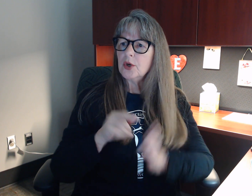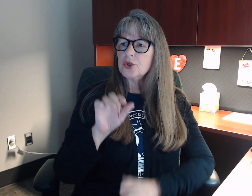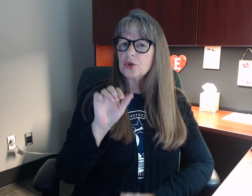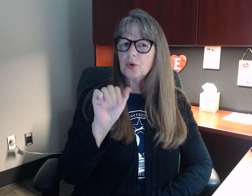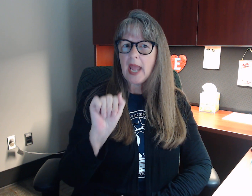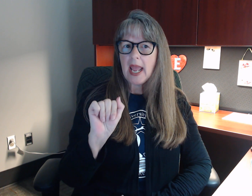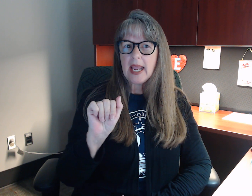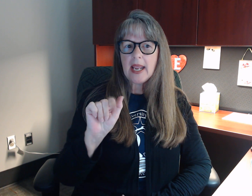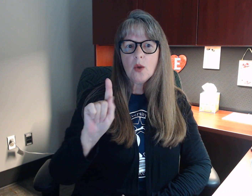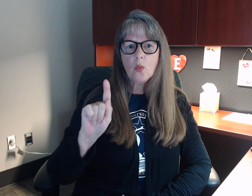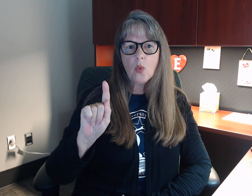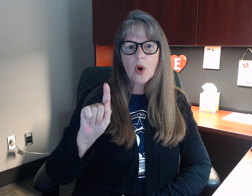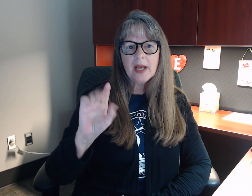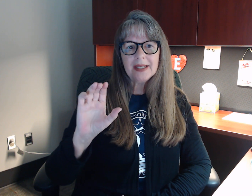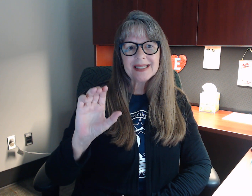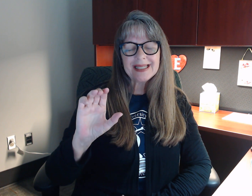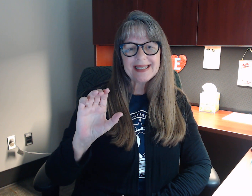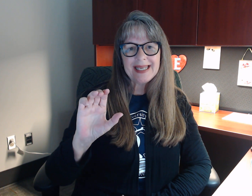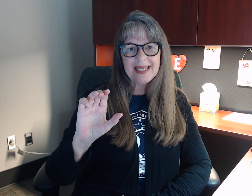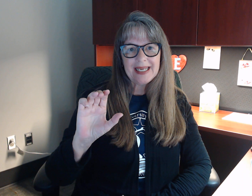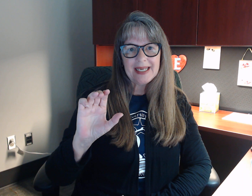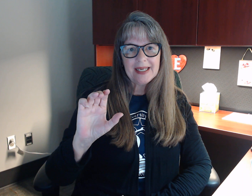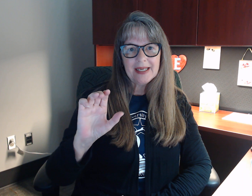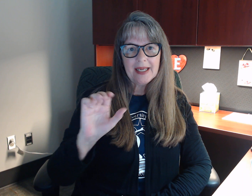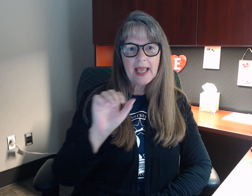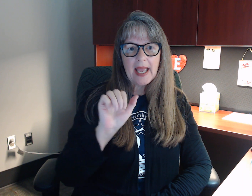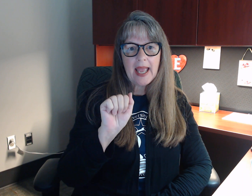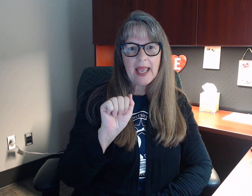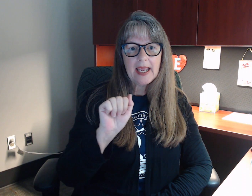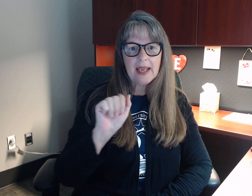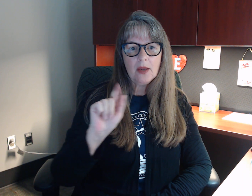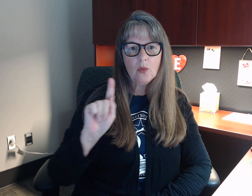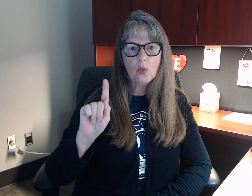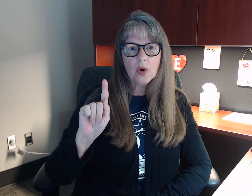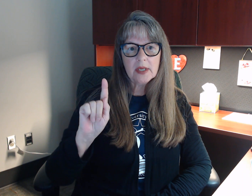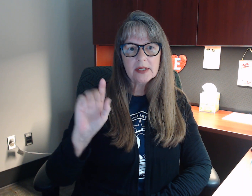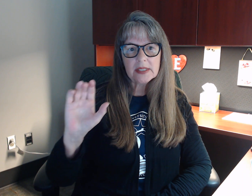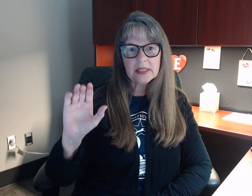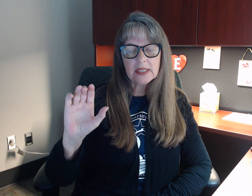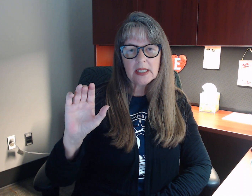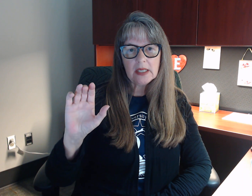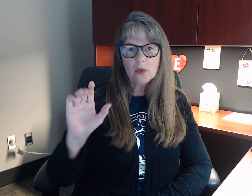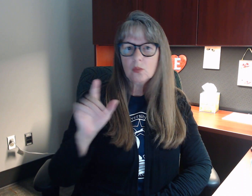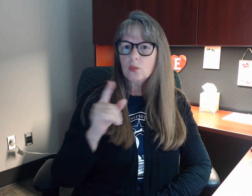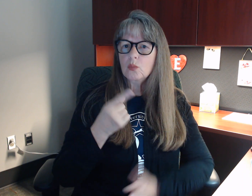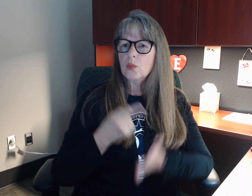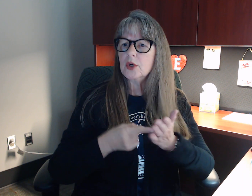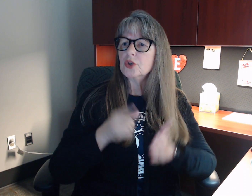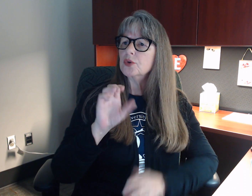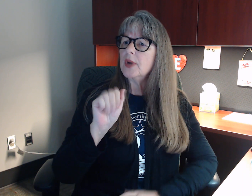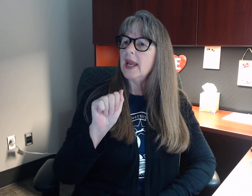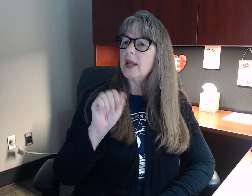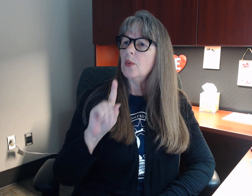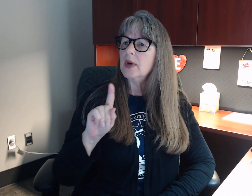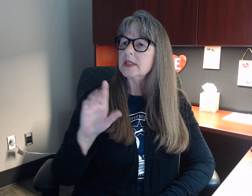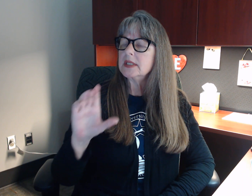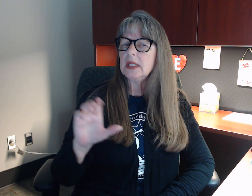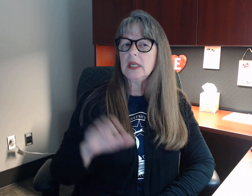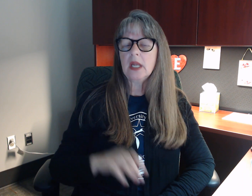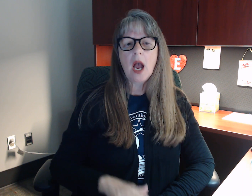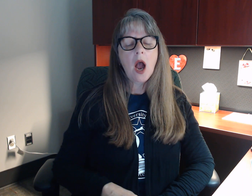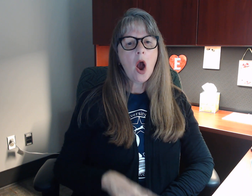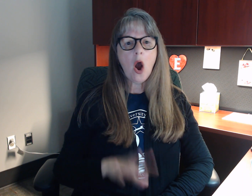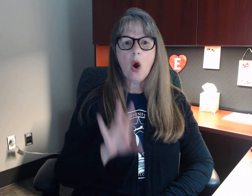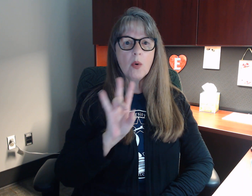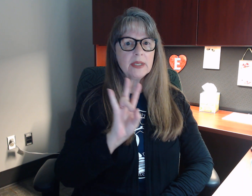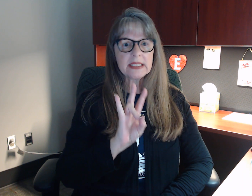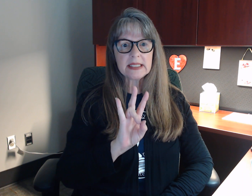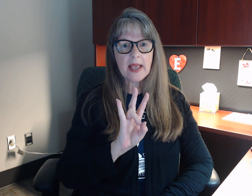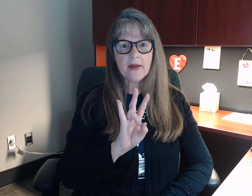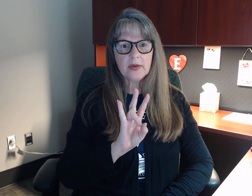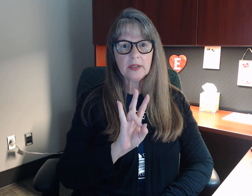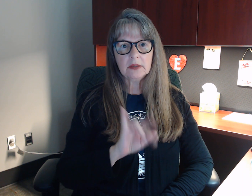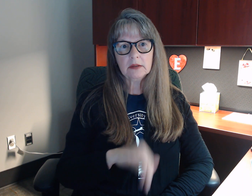your A1C? A1C. What is your A1C? Oh, it's 7.